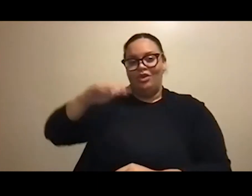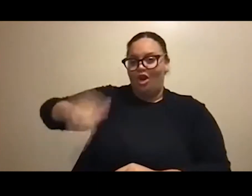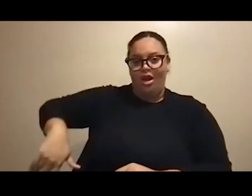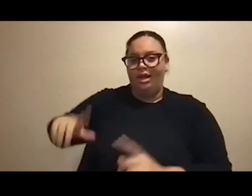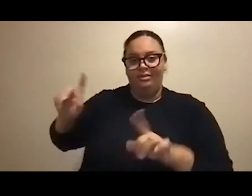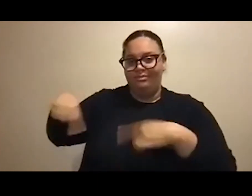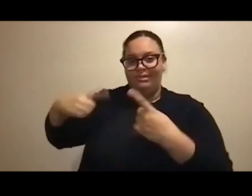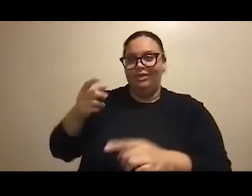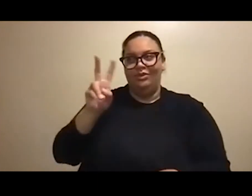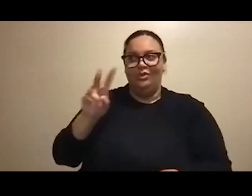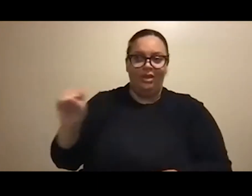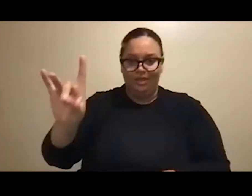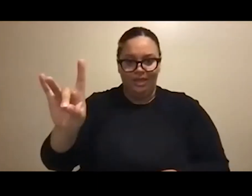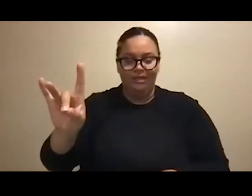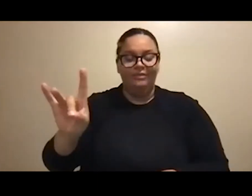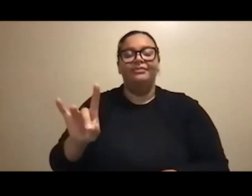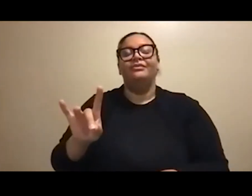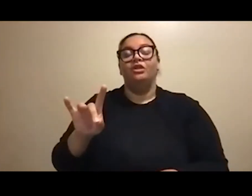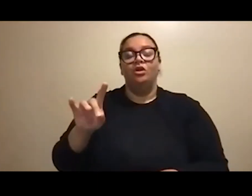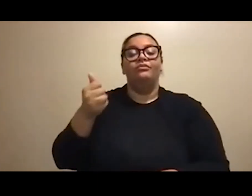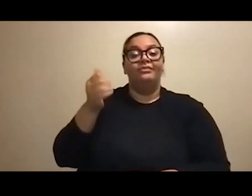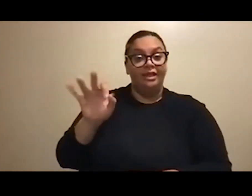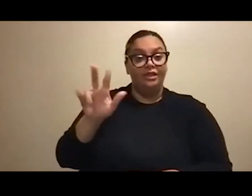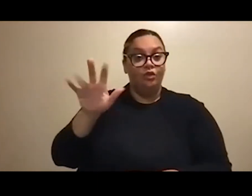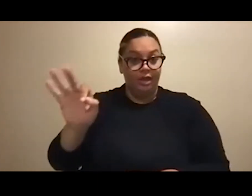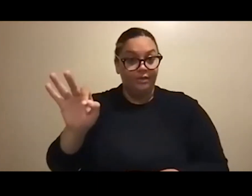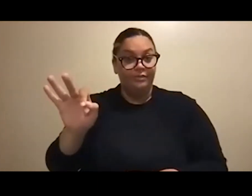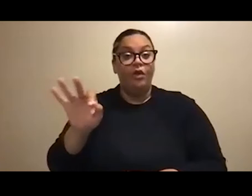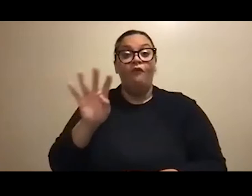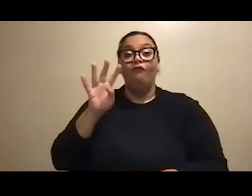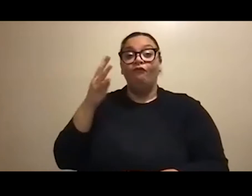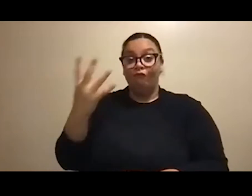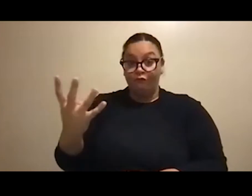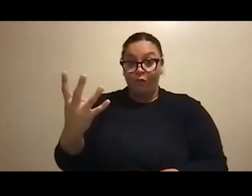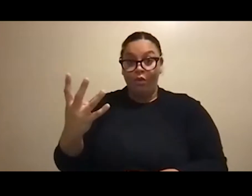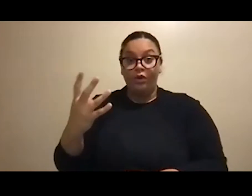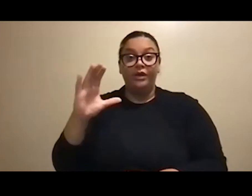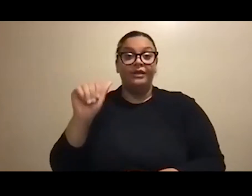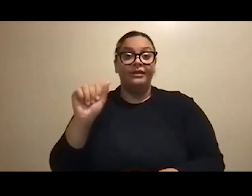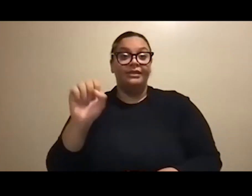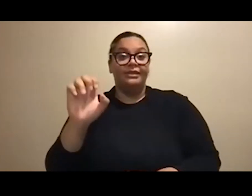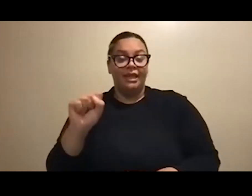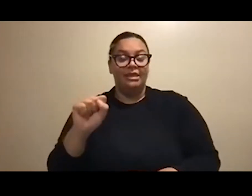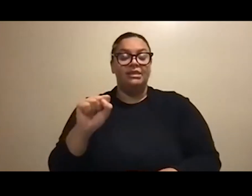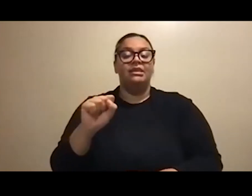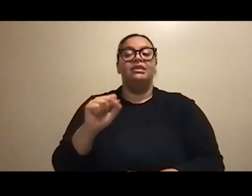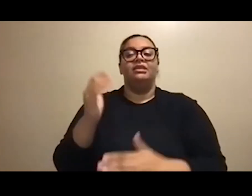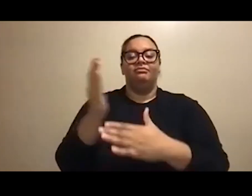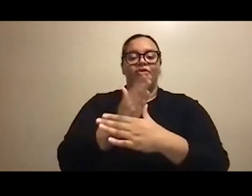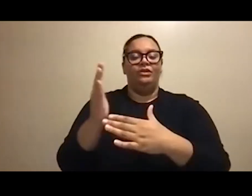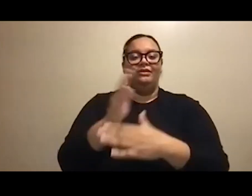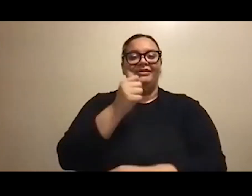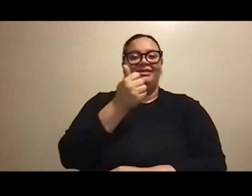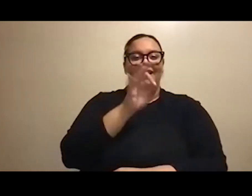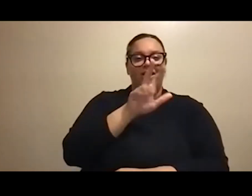to 1939. There were a series of 4 cases between 1939